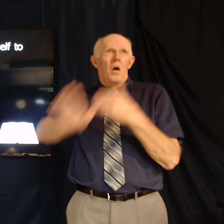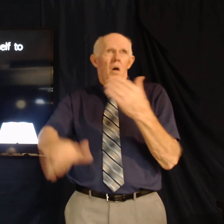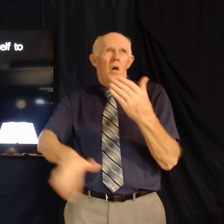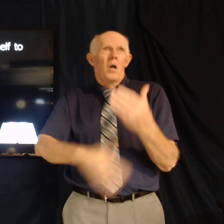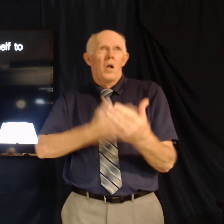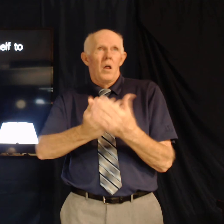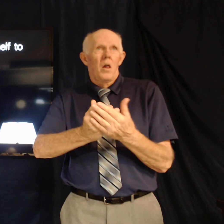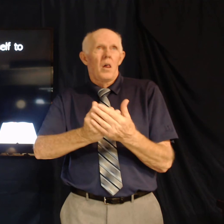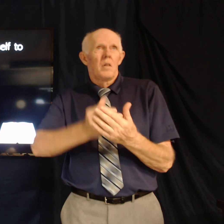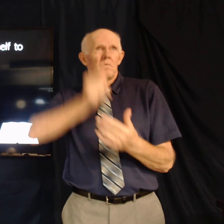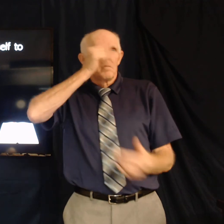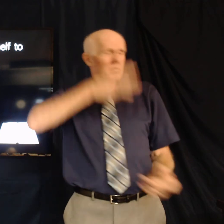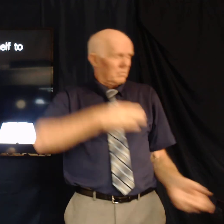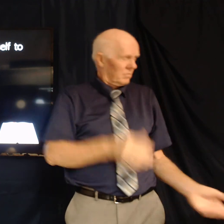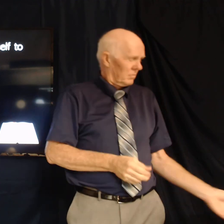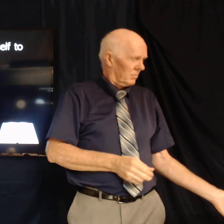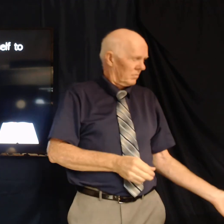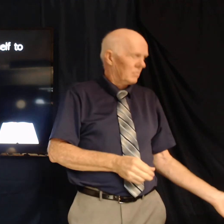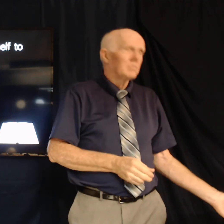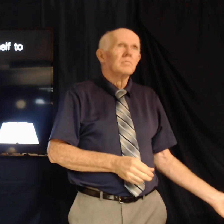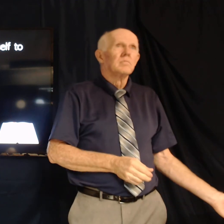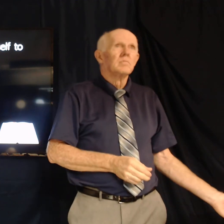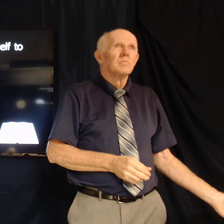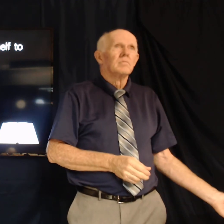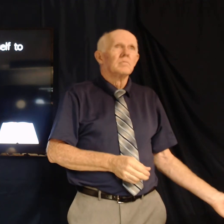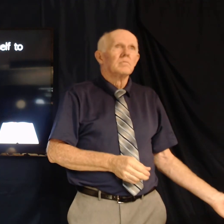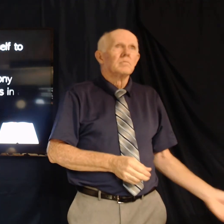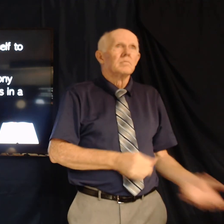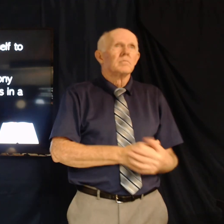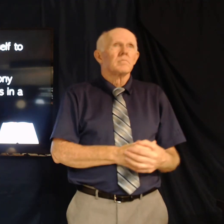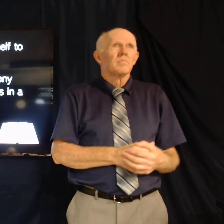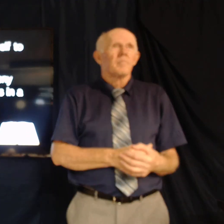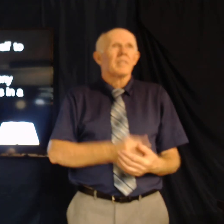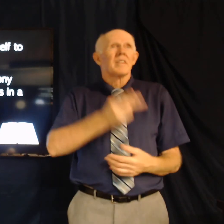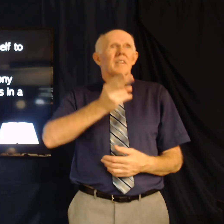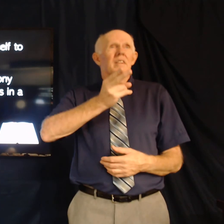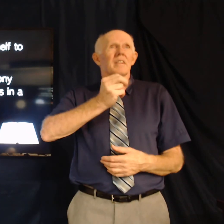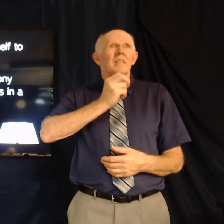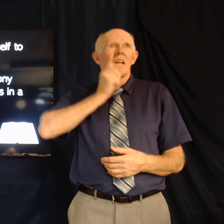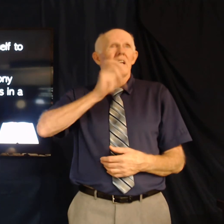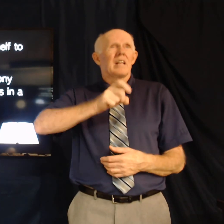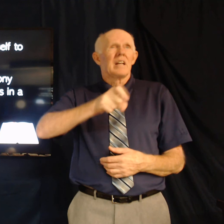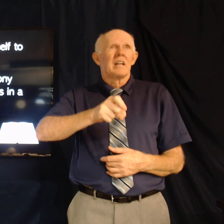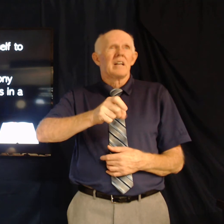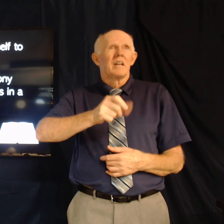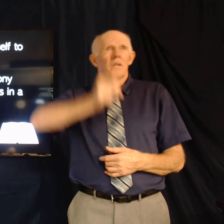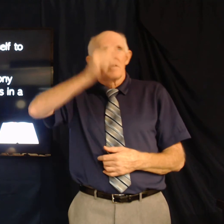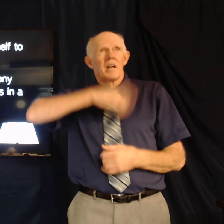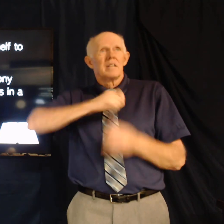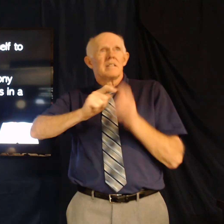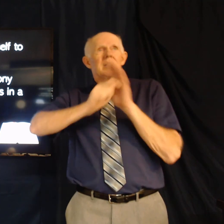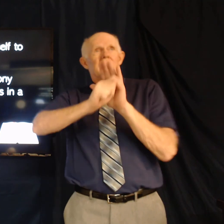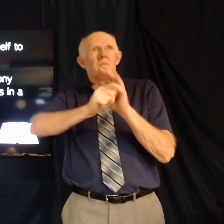But Jesus would know not to trust Himself to confront you all men. He did not need